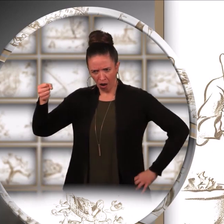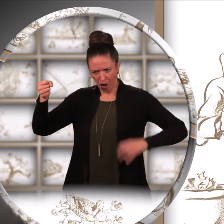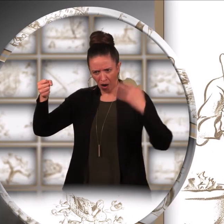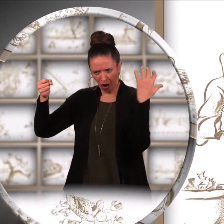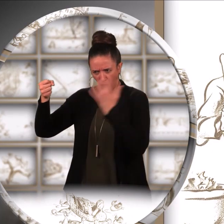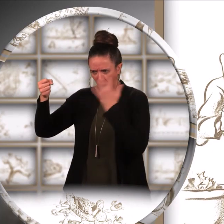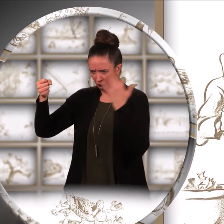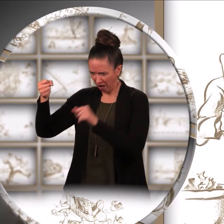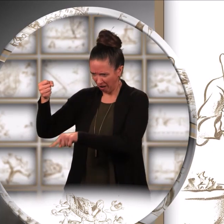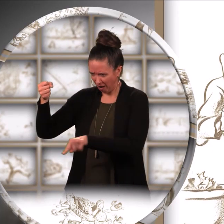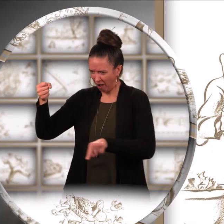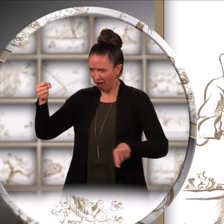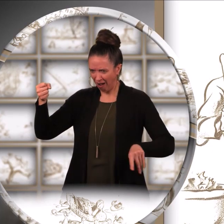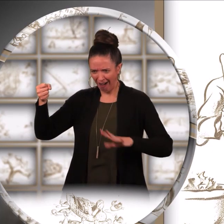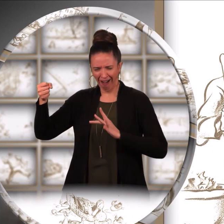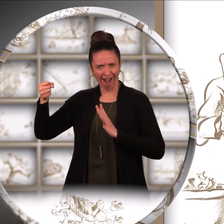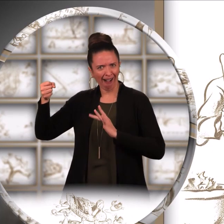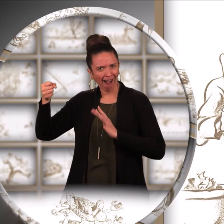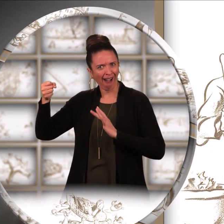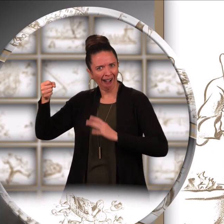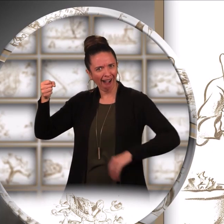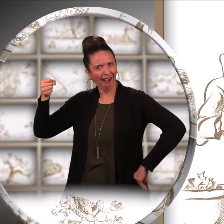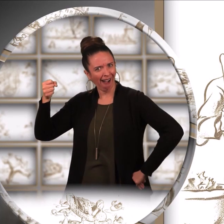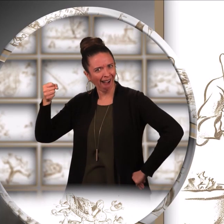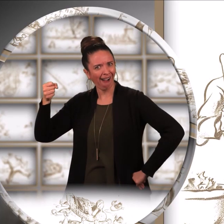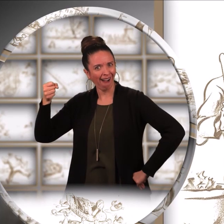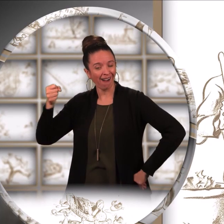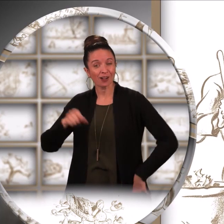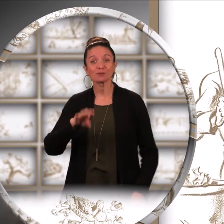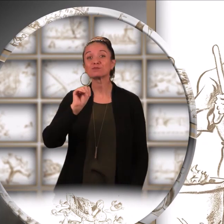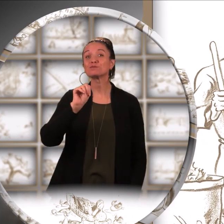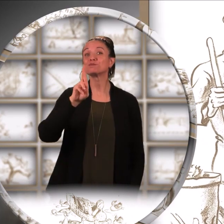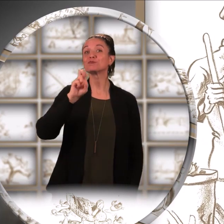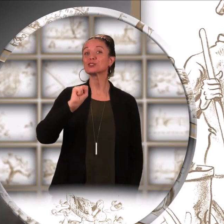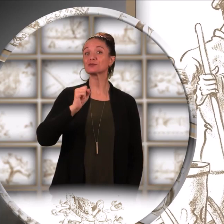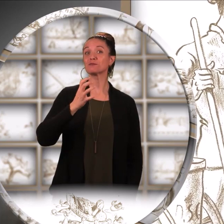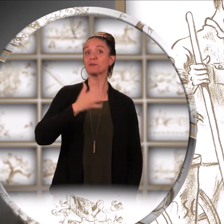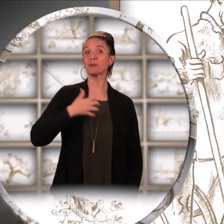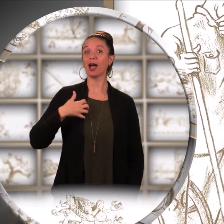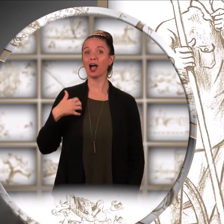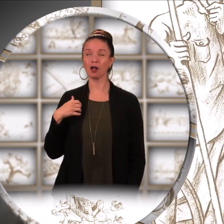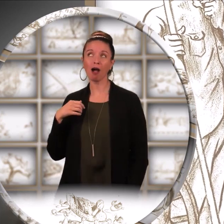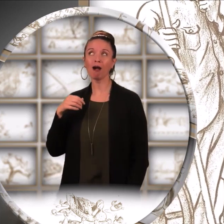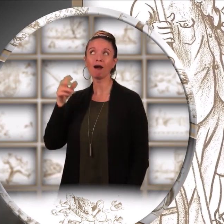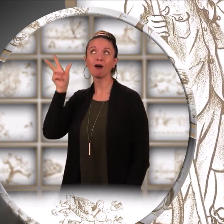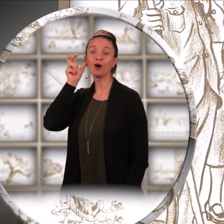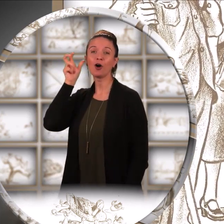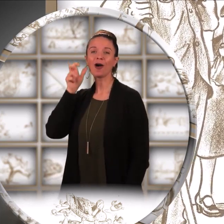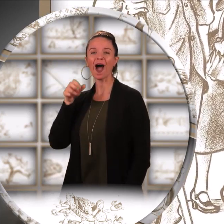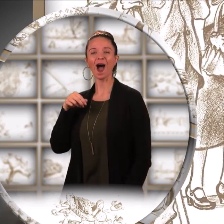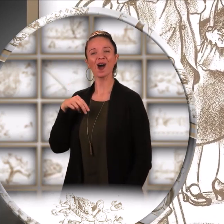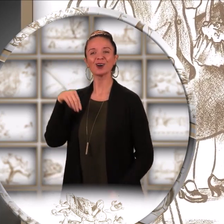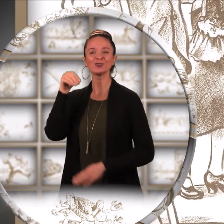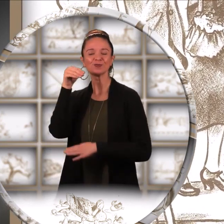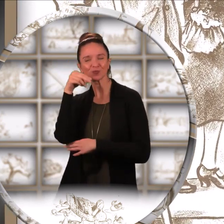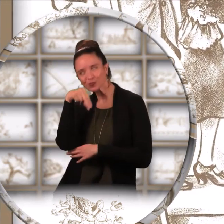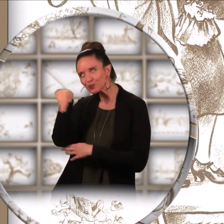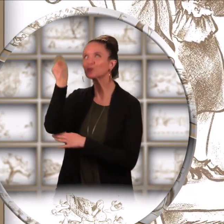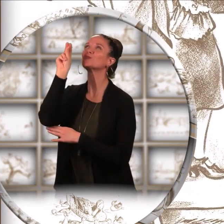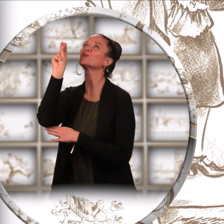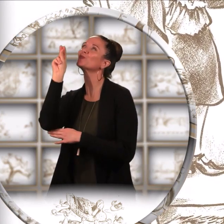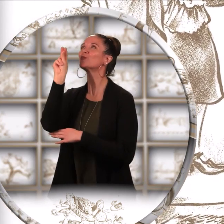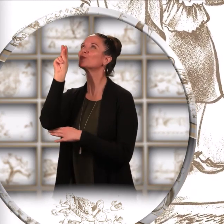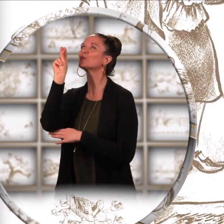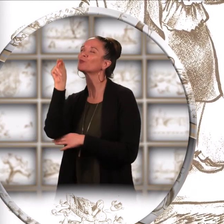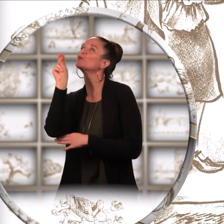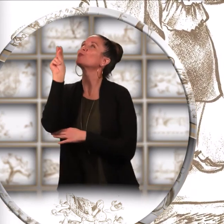Mallard heard them, she was so proud. She tipped her nose in the air and walked along with an extra